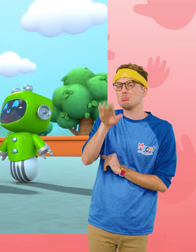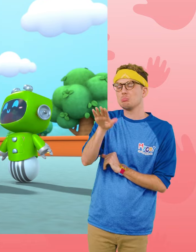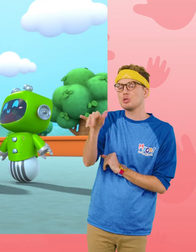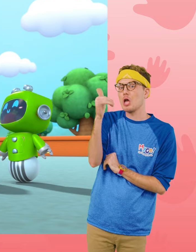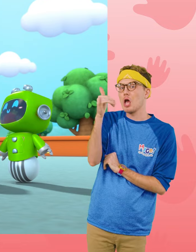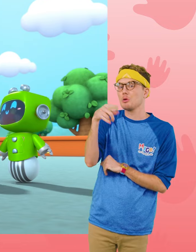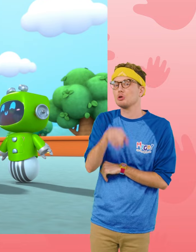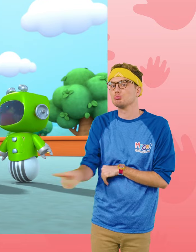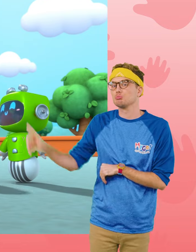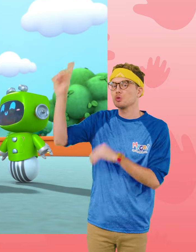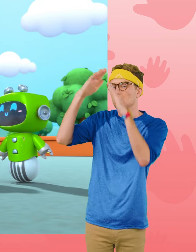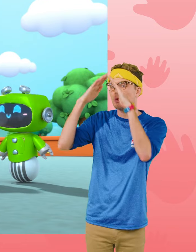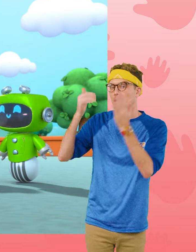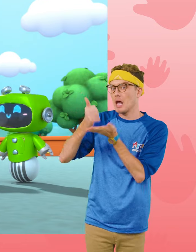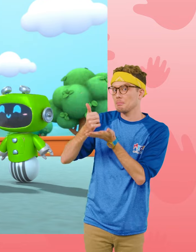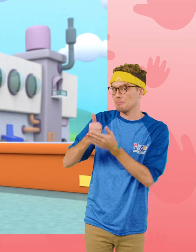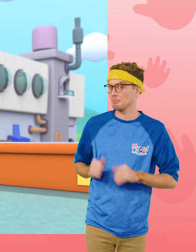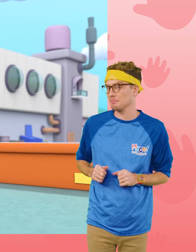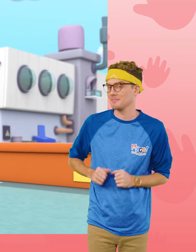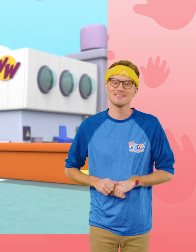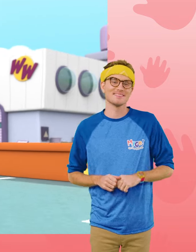help?